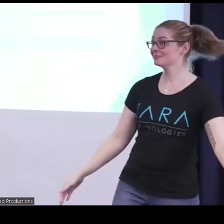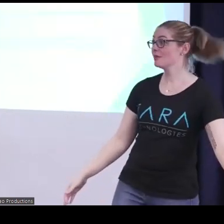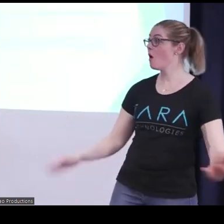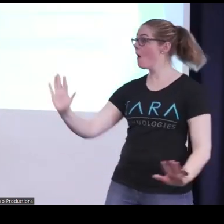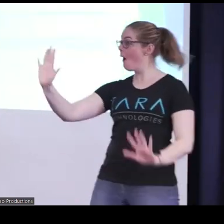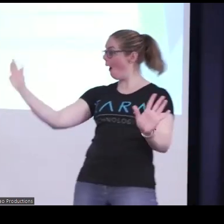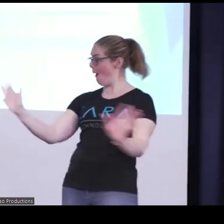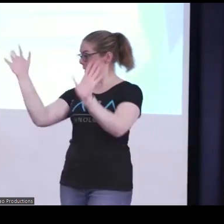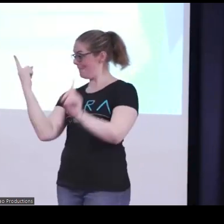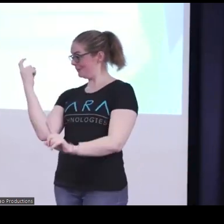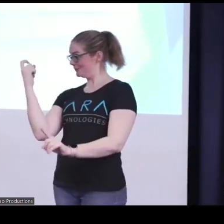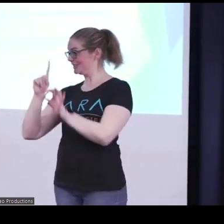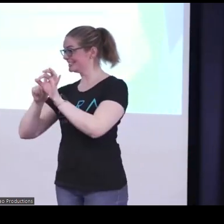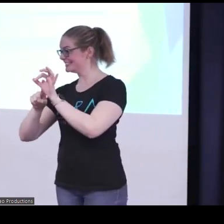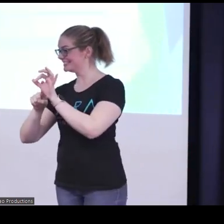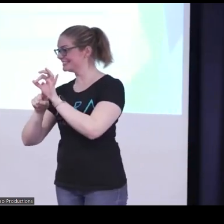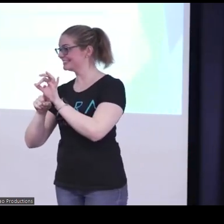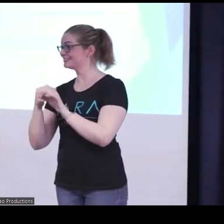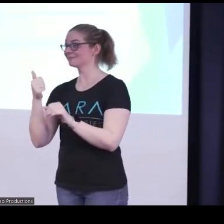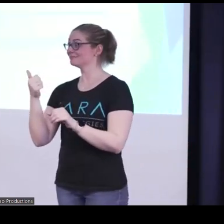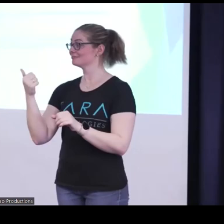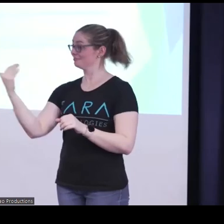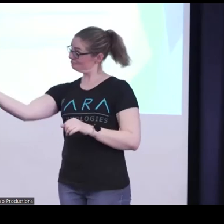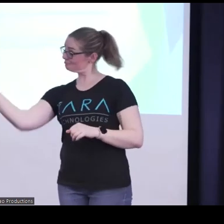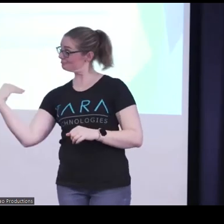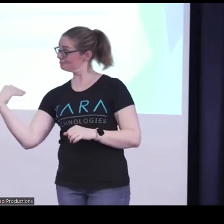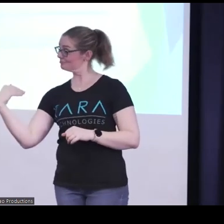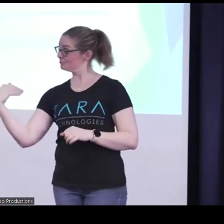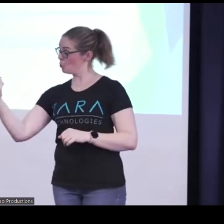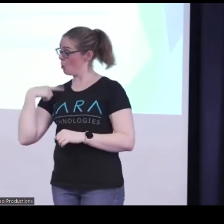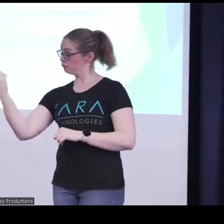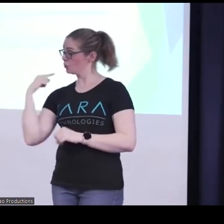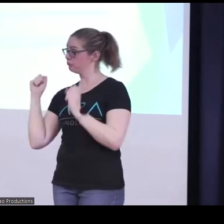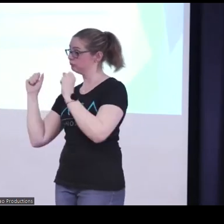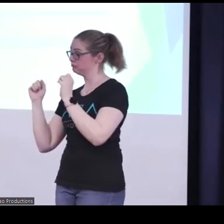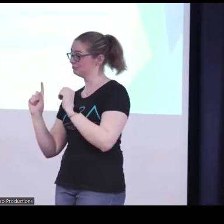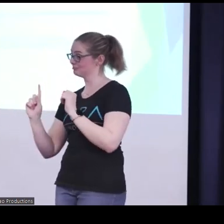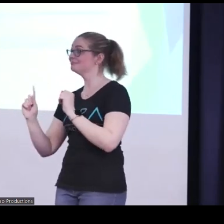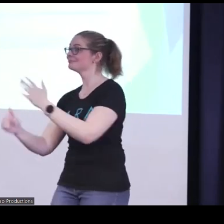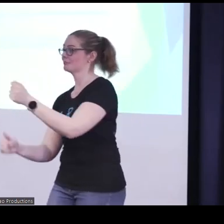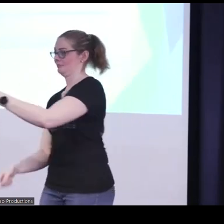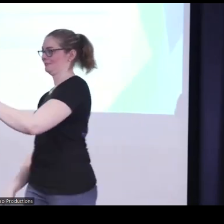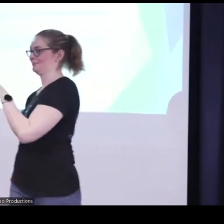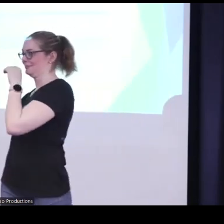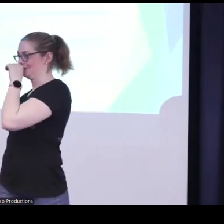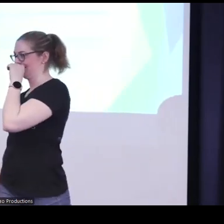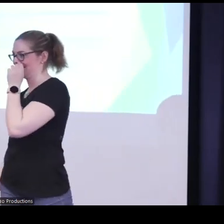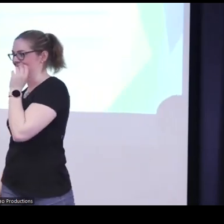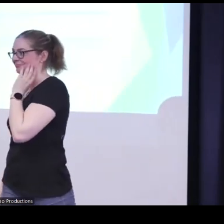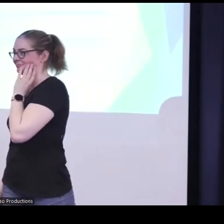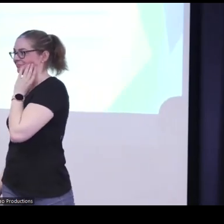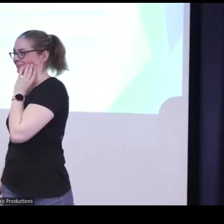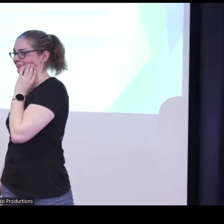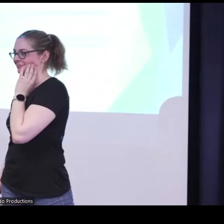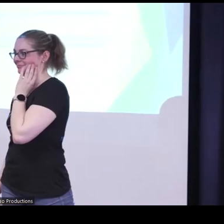we might wrap it up now. Oh, no, we've got a question from the audience. Did you want to come up? Oh.